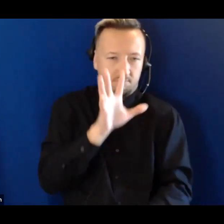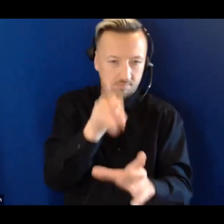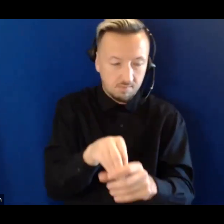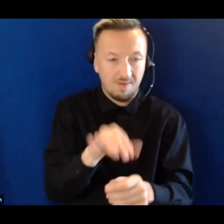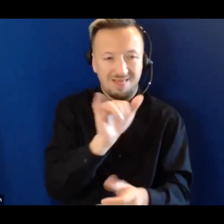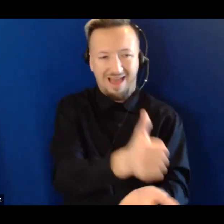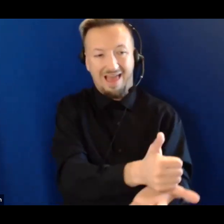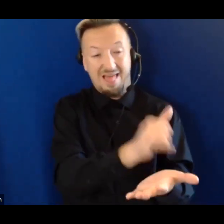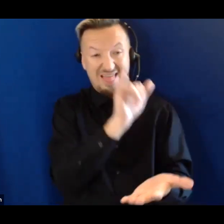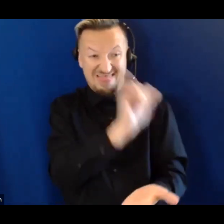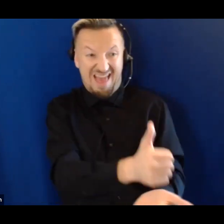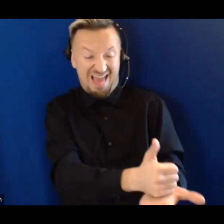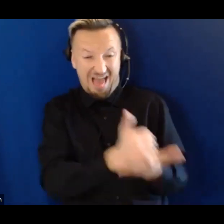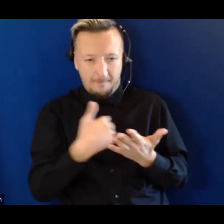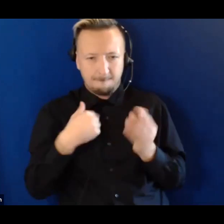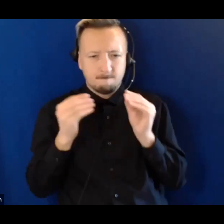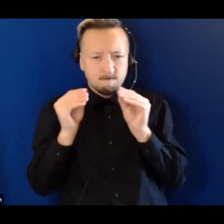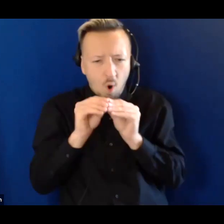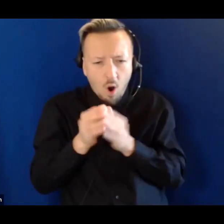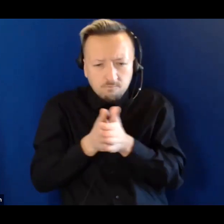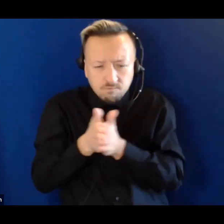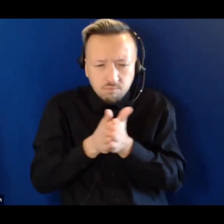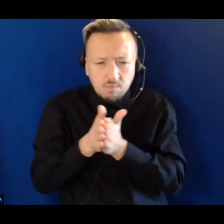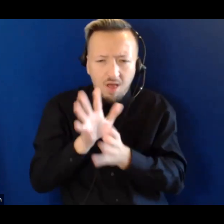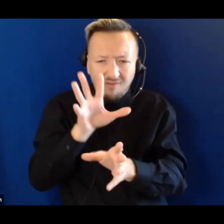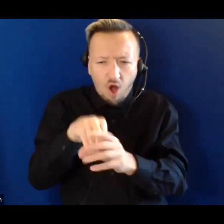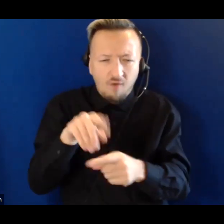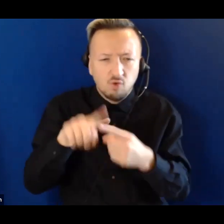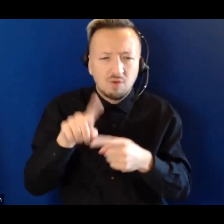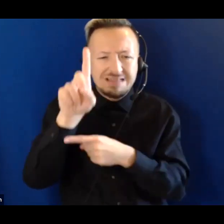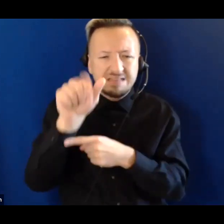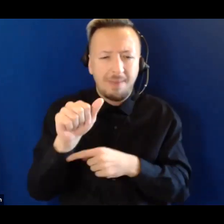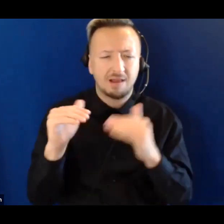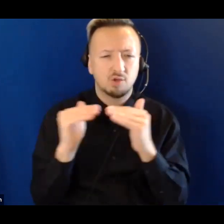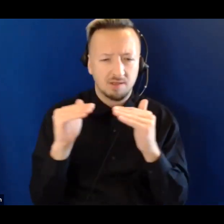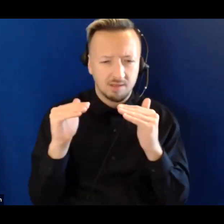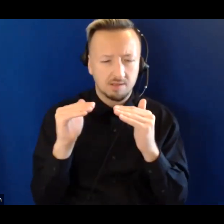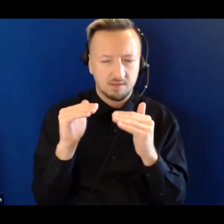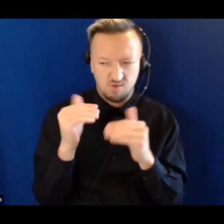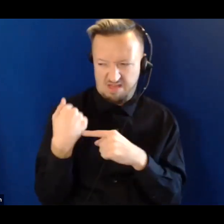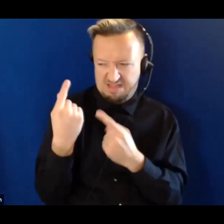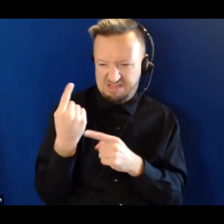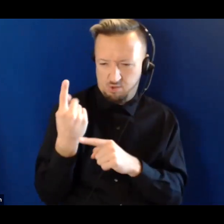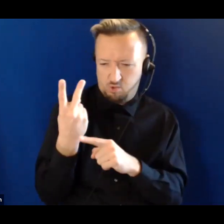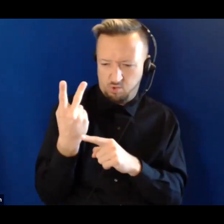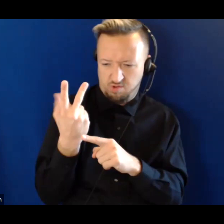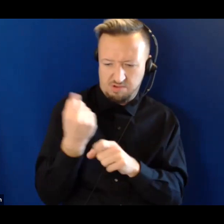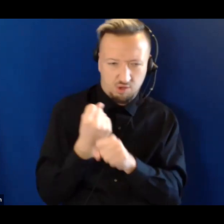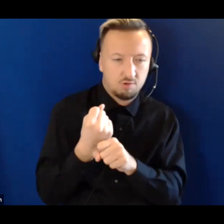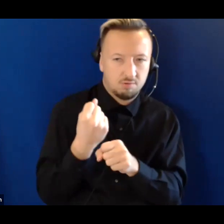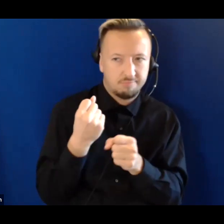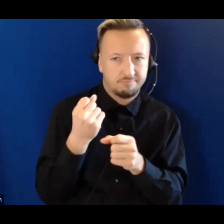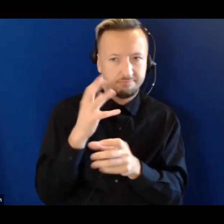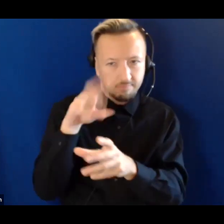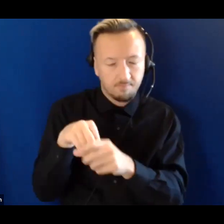disability justice even more. I was just barely exposed the past couple of years. And so with that being said, I kind of share